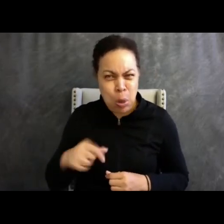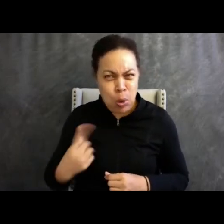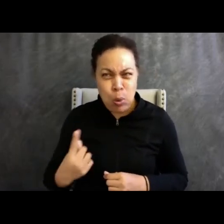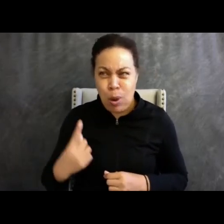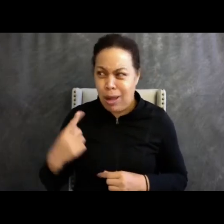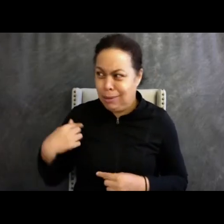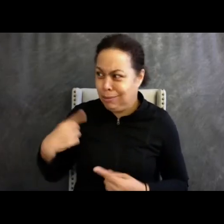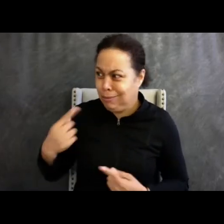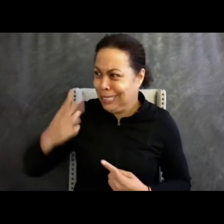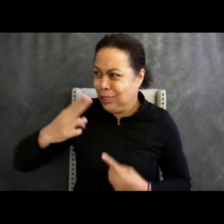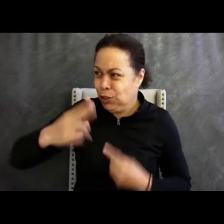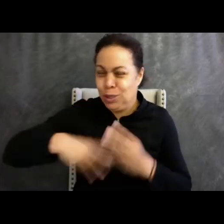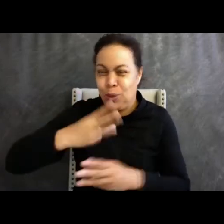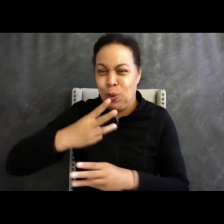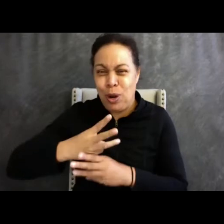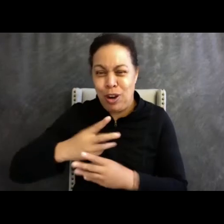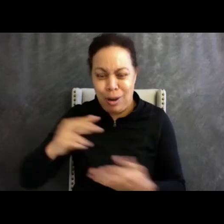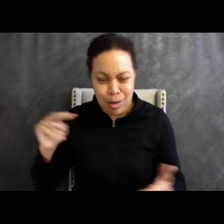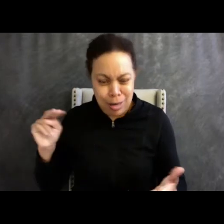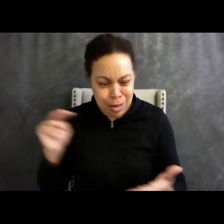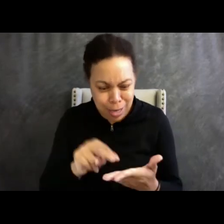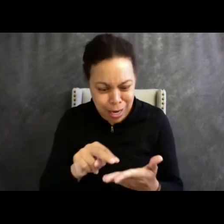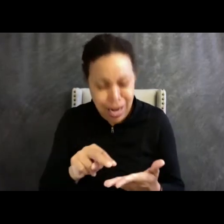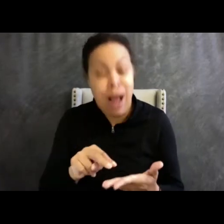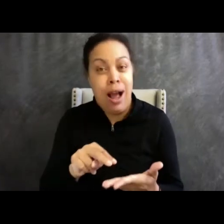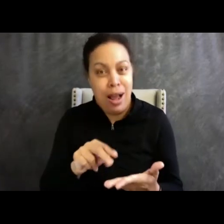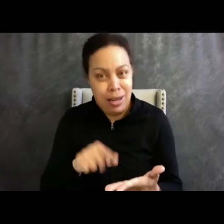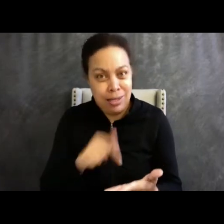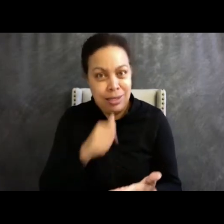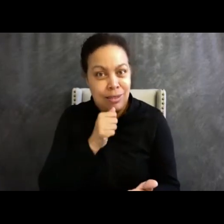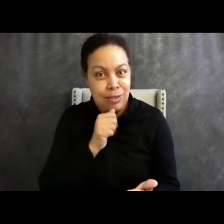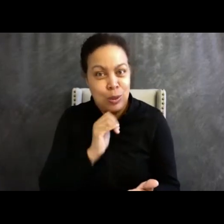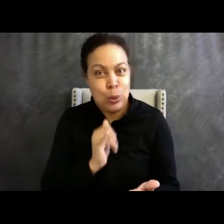world until you read.